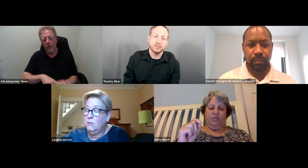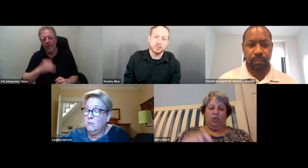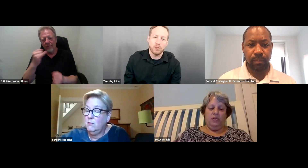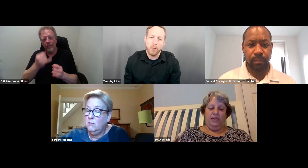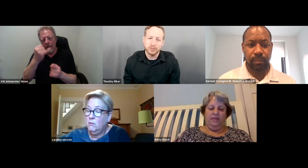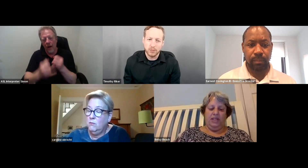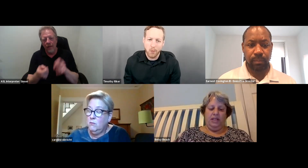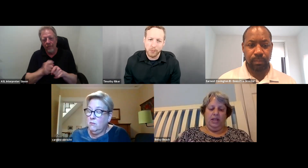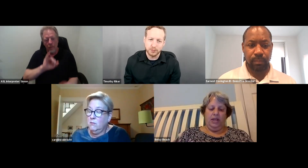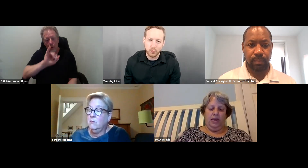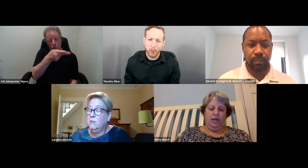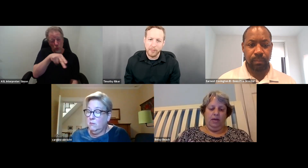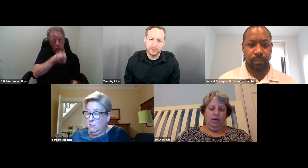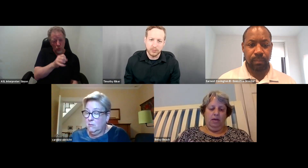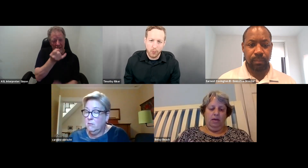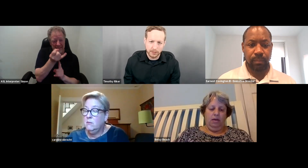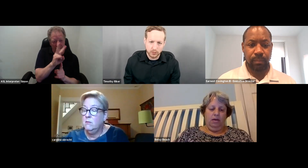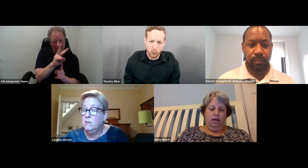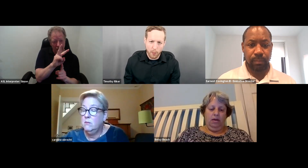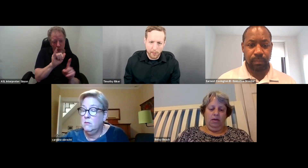finalize from June 17th.